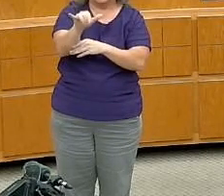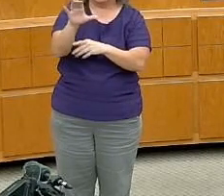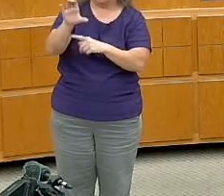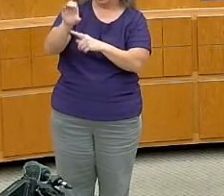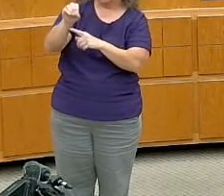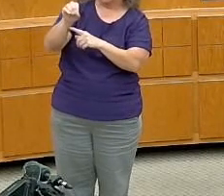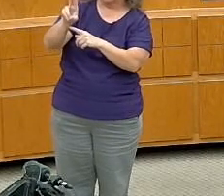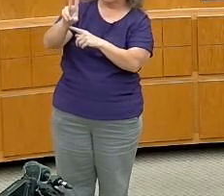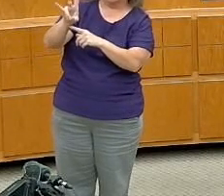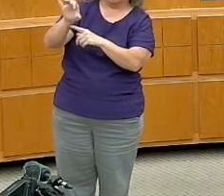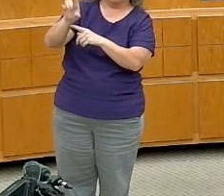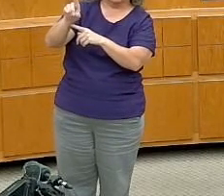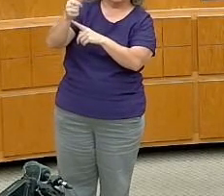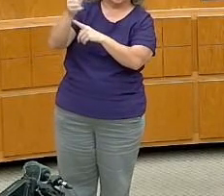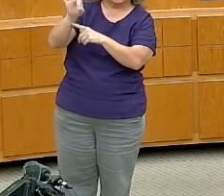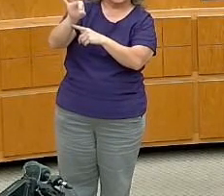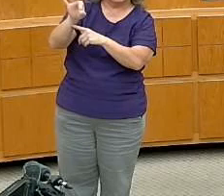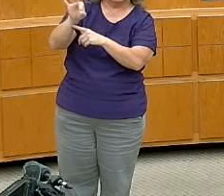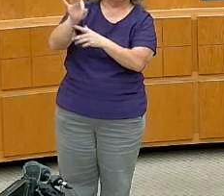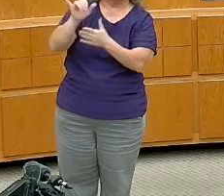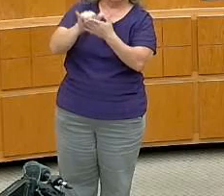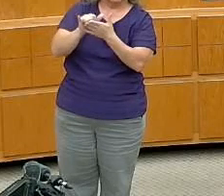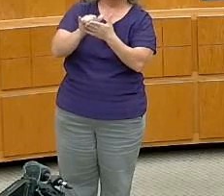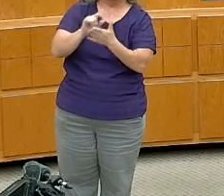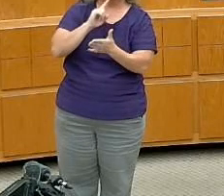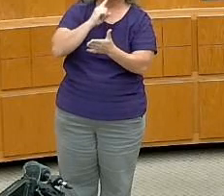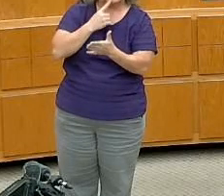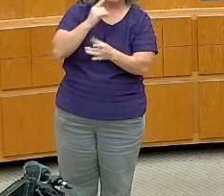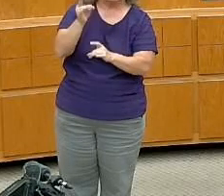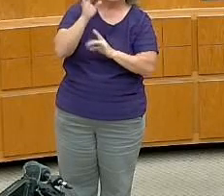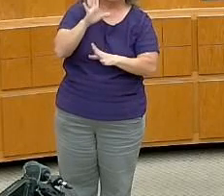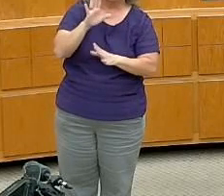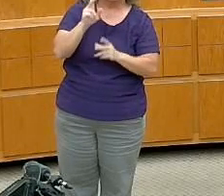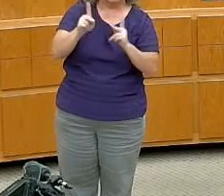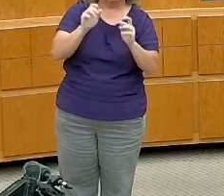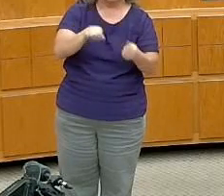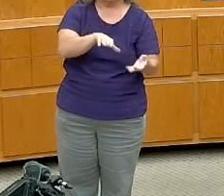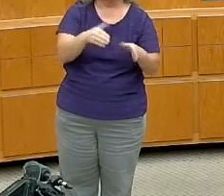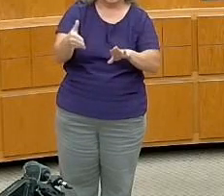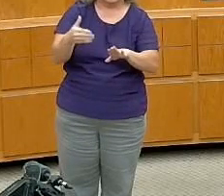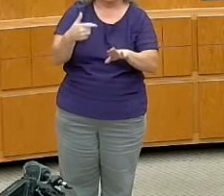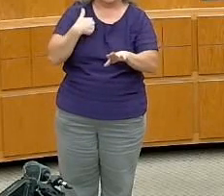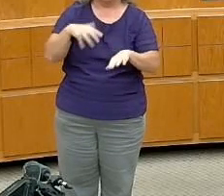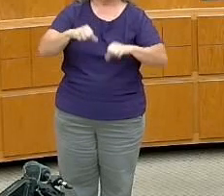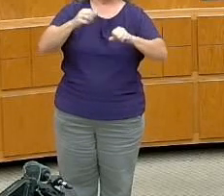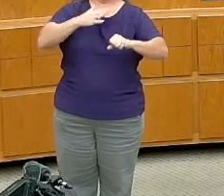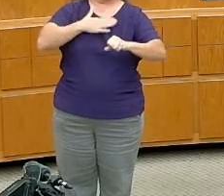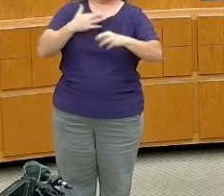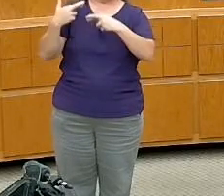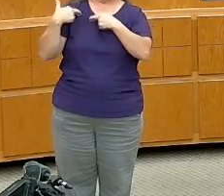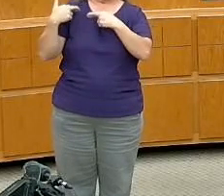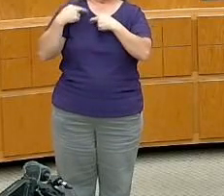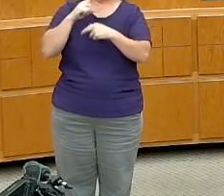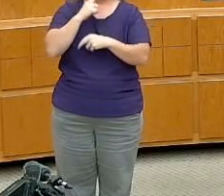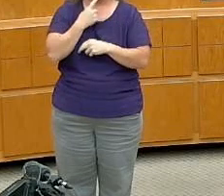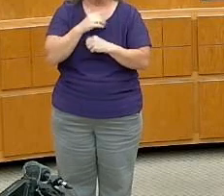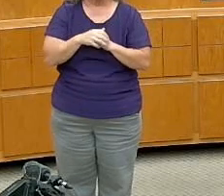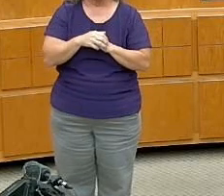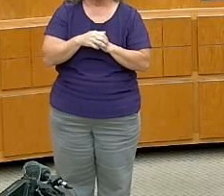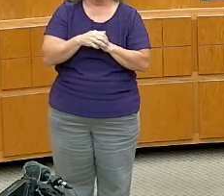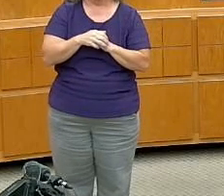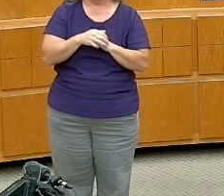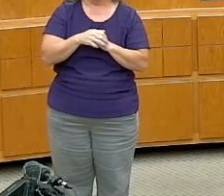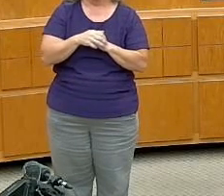is absolutely a matter of life and death, and I take my responsibility very, very seriously. And so I want to make certain